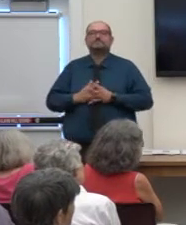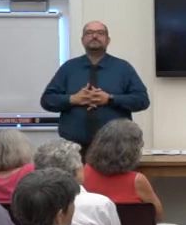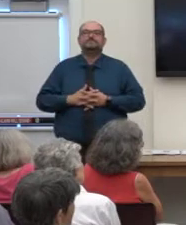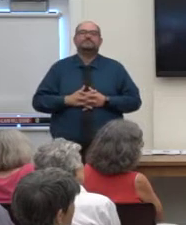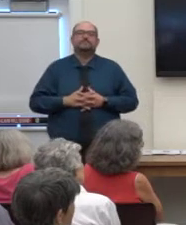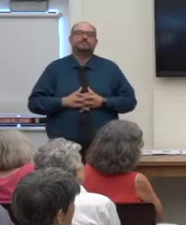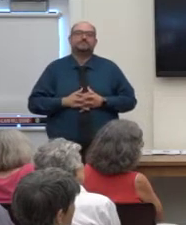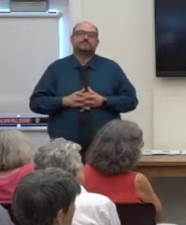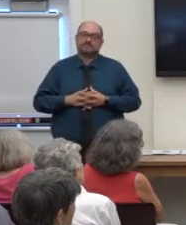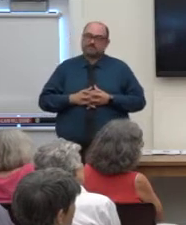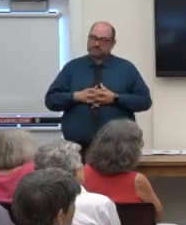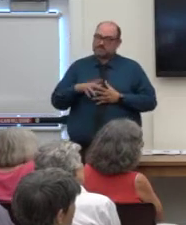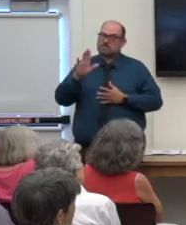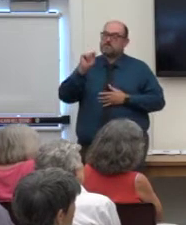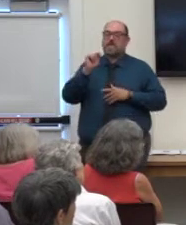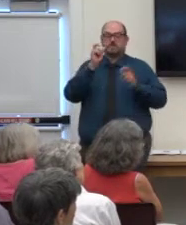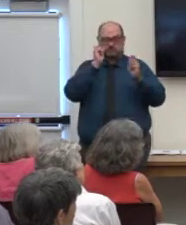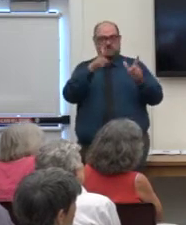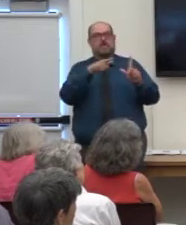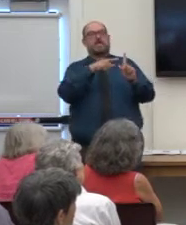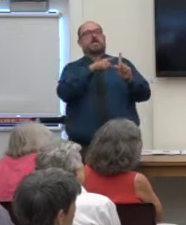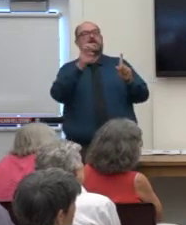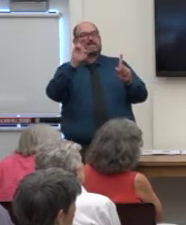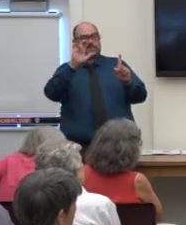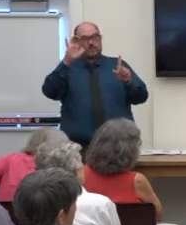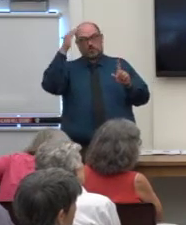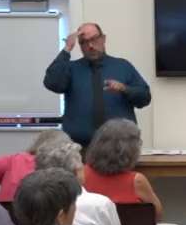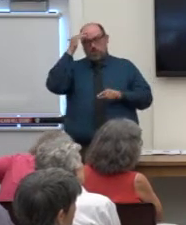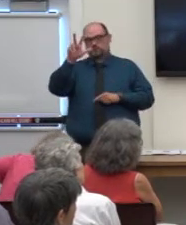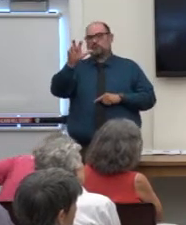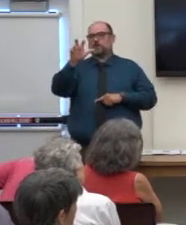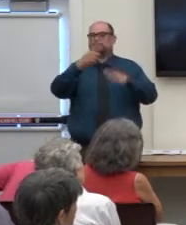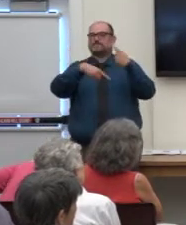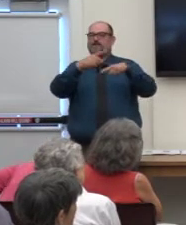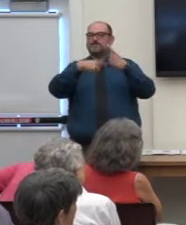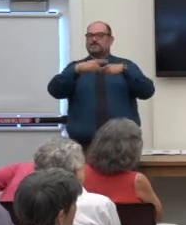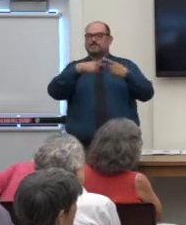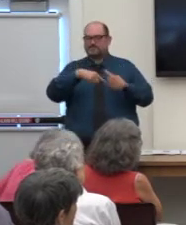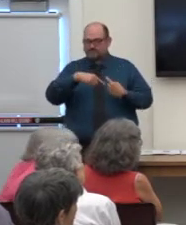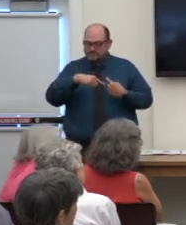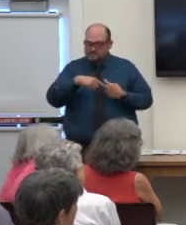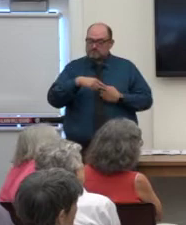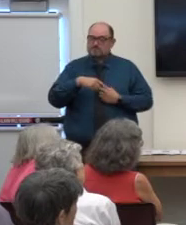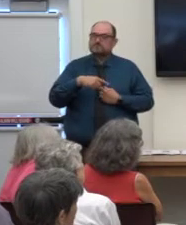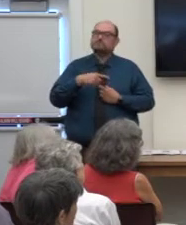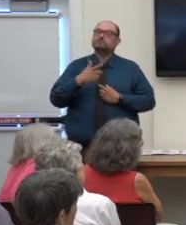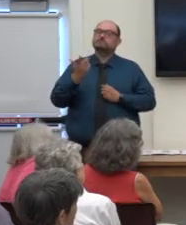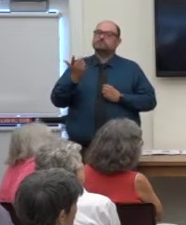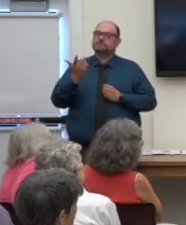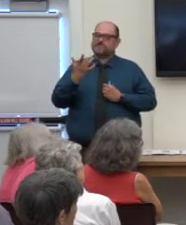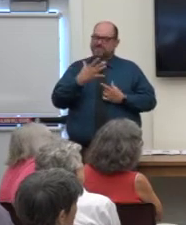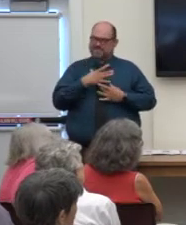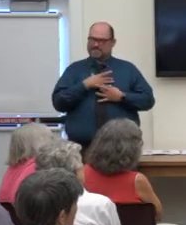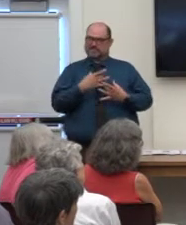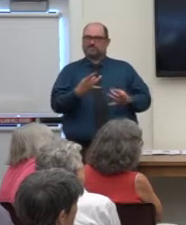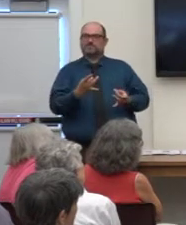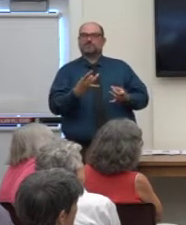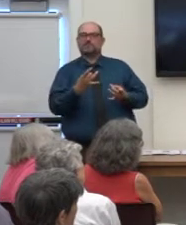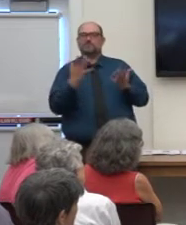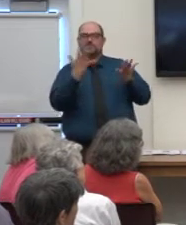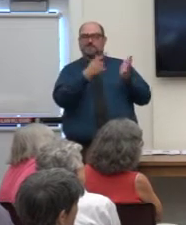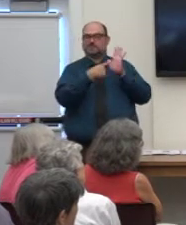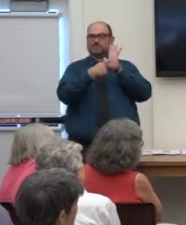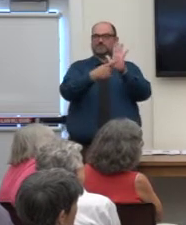But he knew 300 signs. But it's interesting that he did them in the exact same order for you that he did for